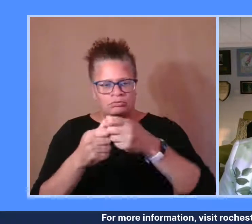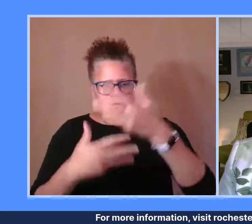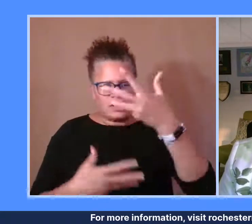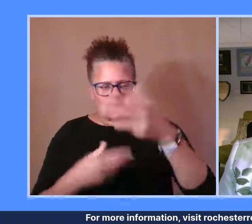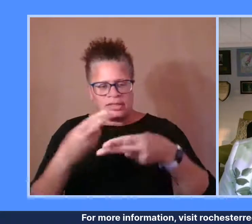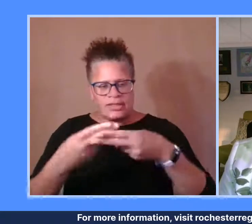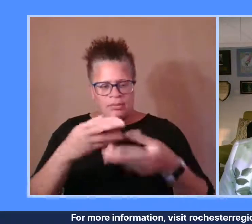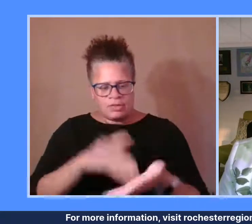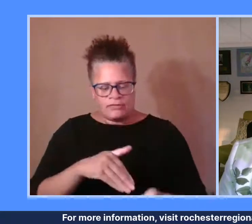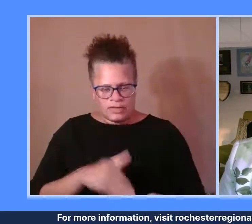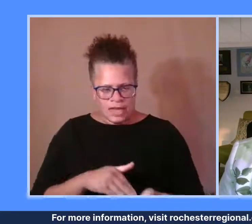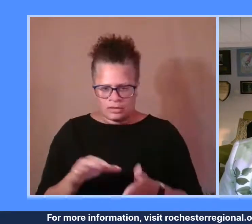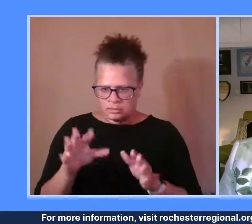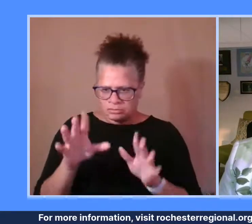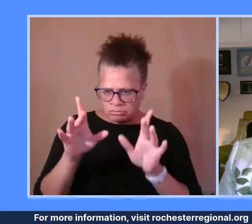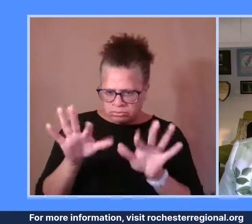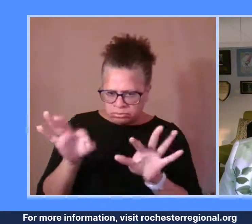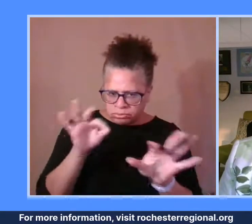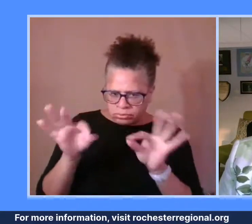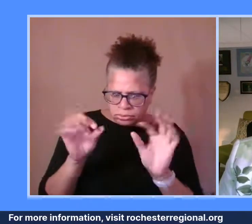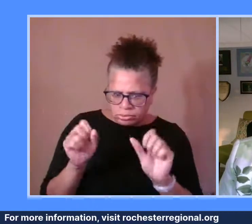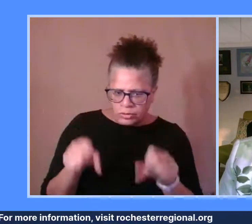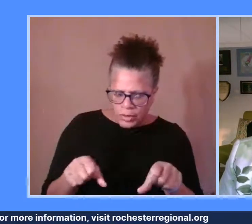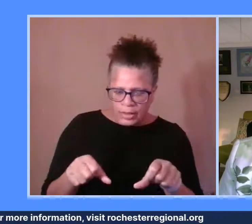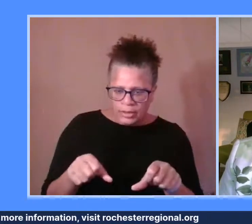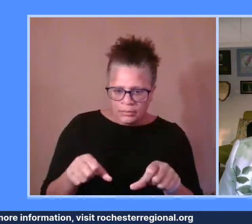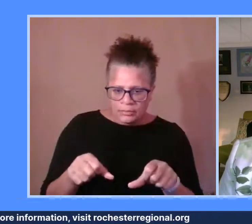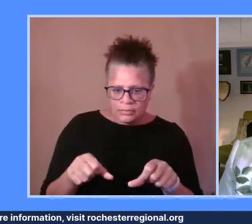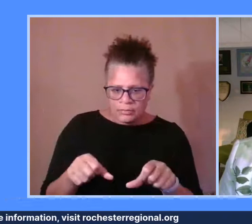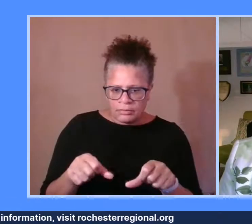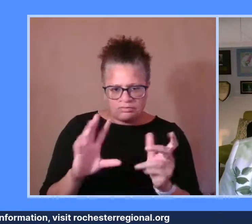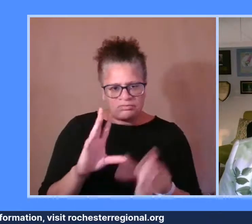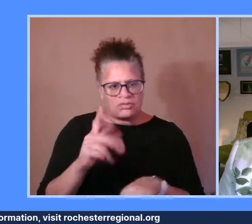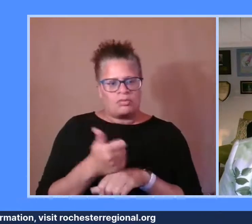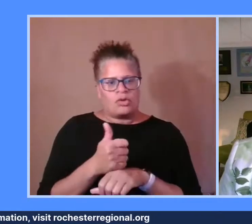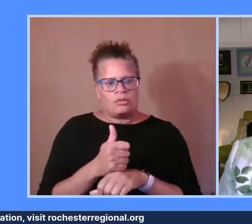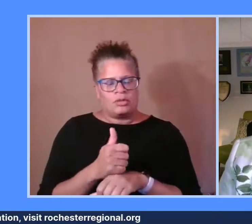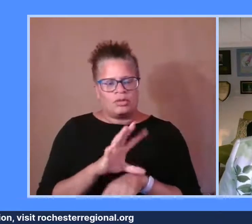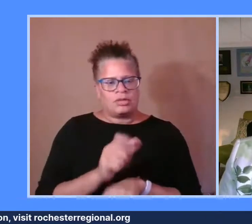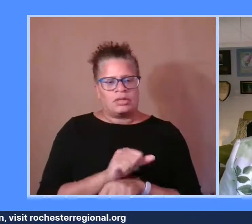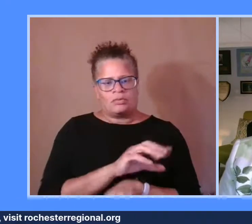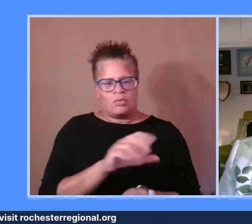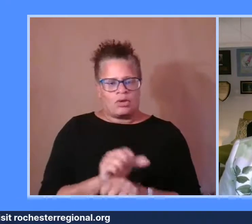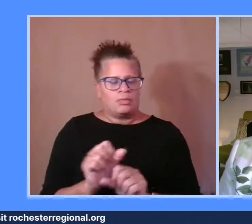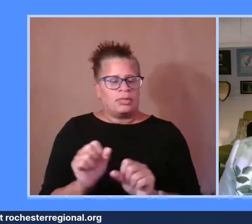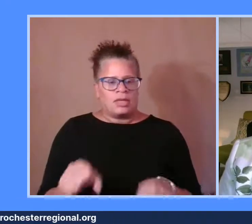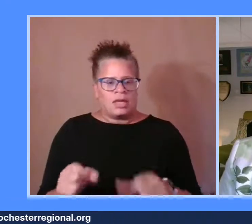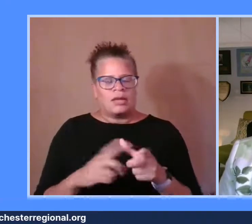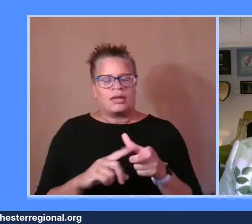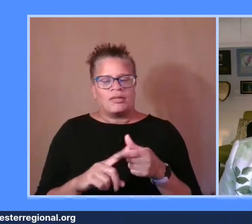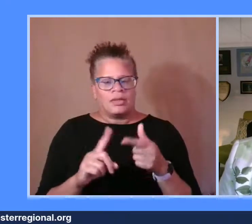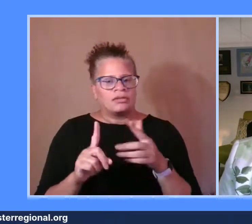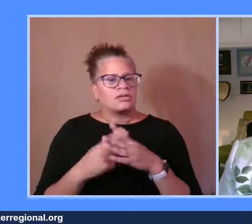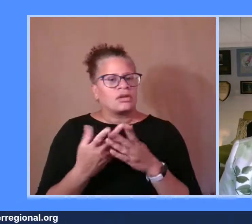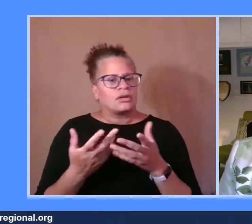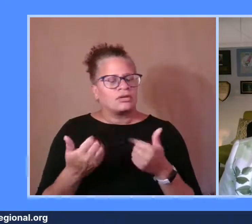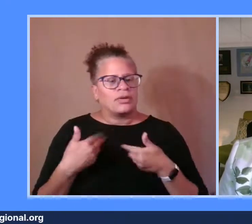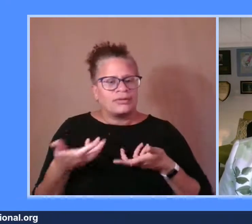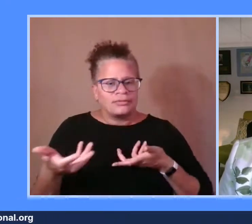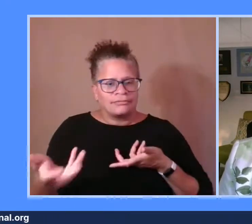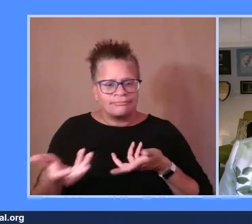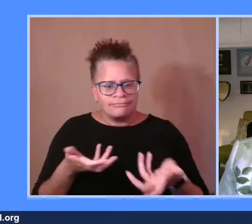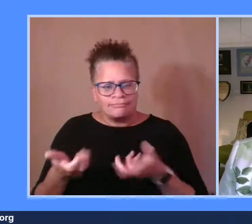providers that you can actually arrange an appointment for and start to have the